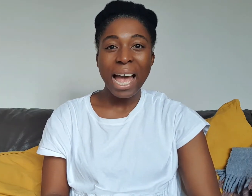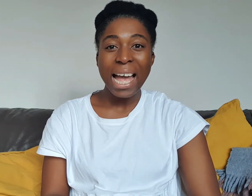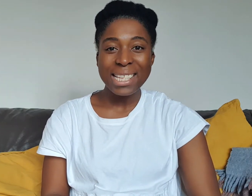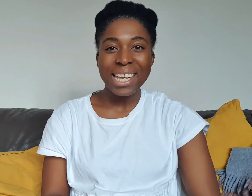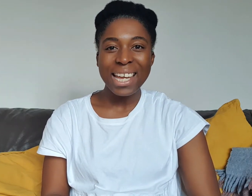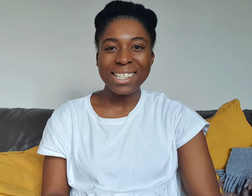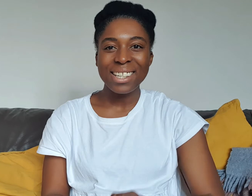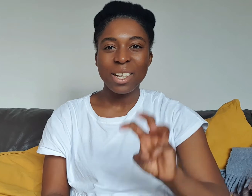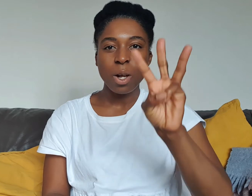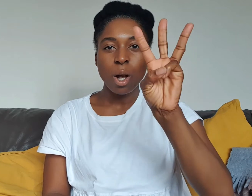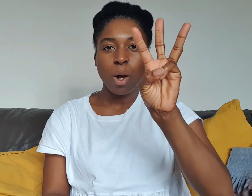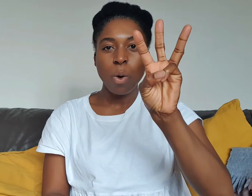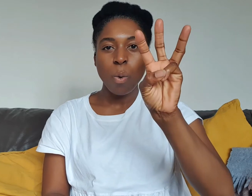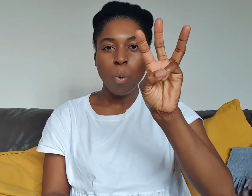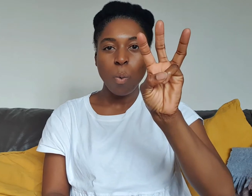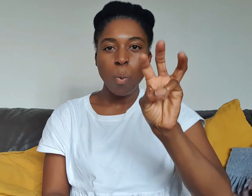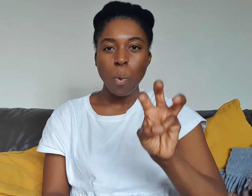And again,